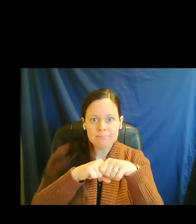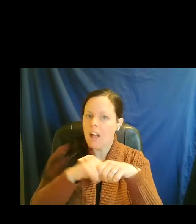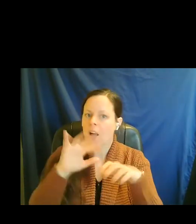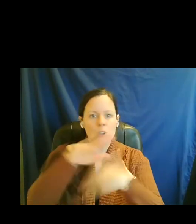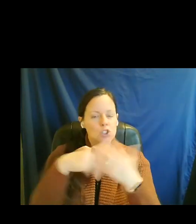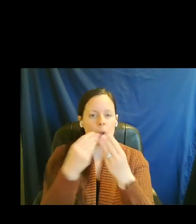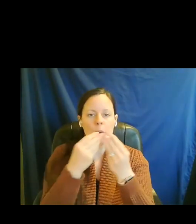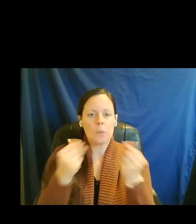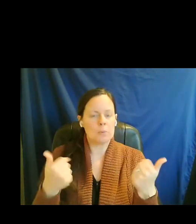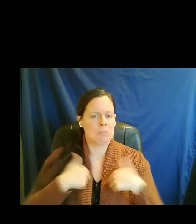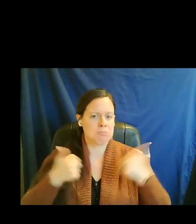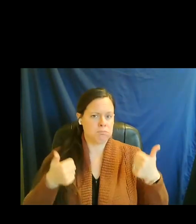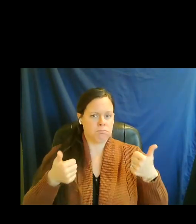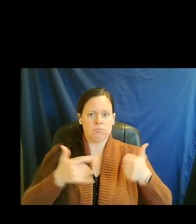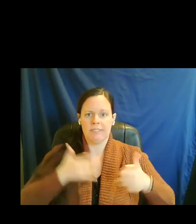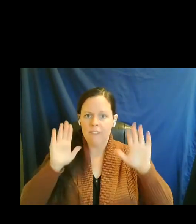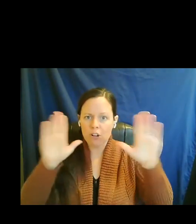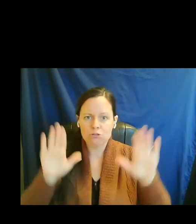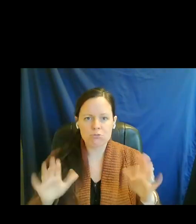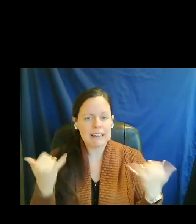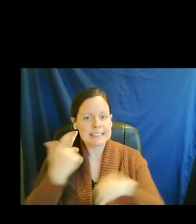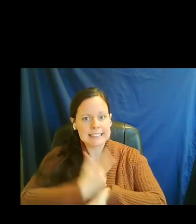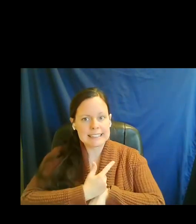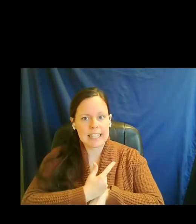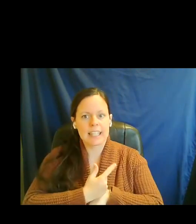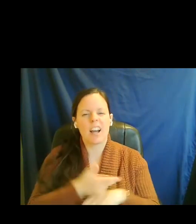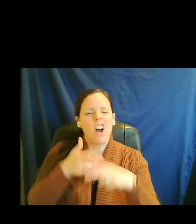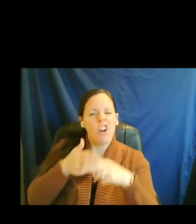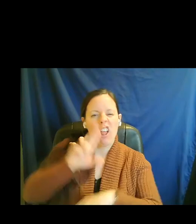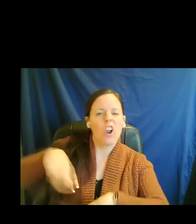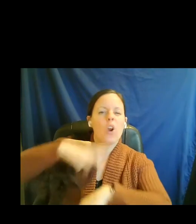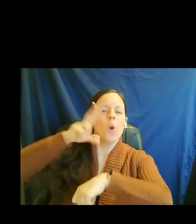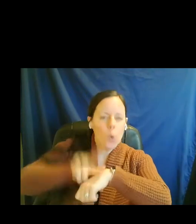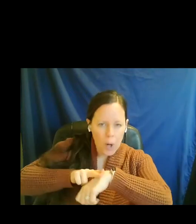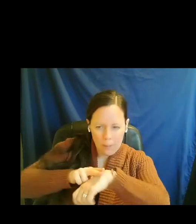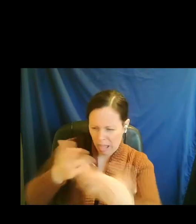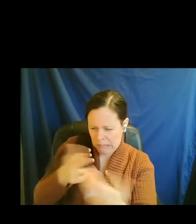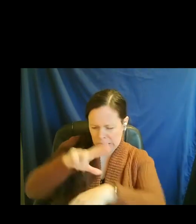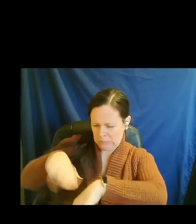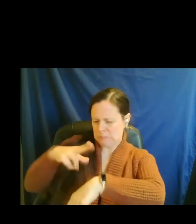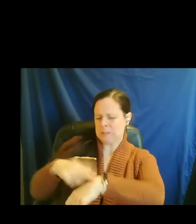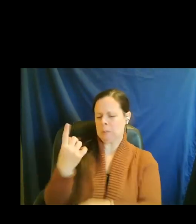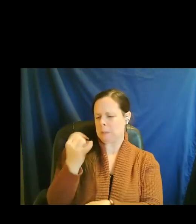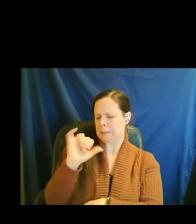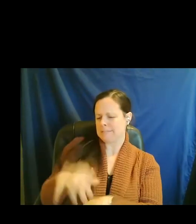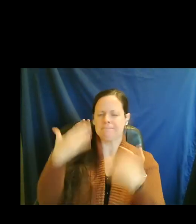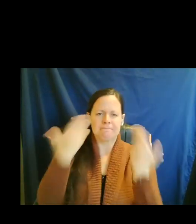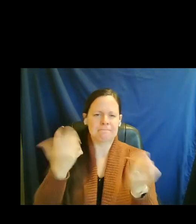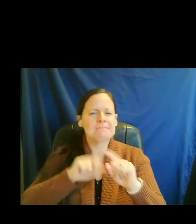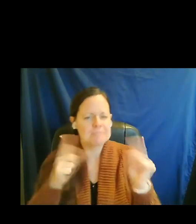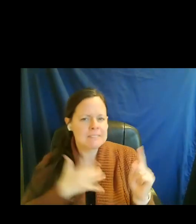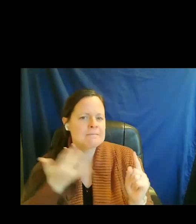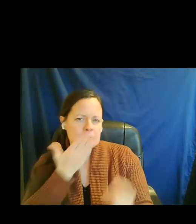A-okay and feeling great today. I guess we'll call it normal, whatever normal is. So I feel good.